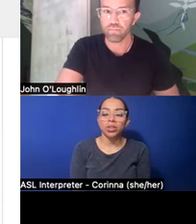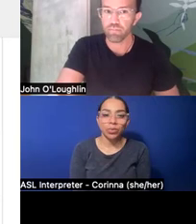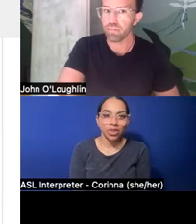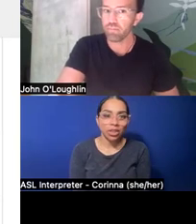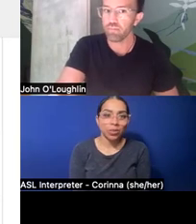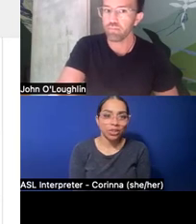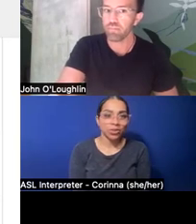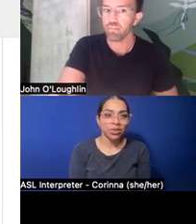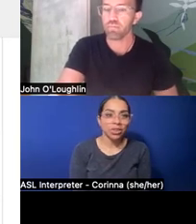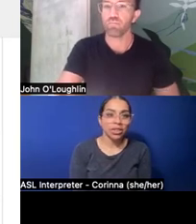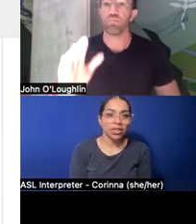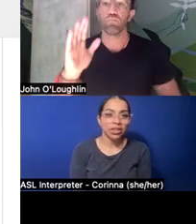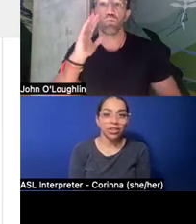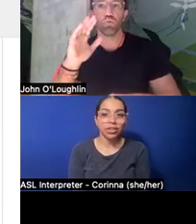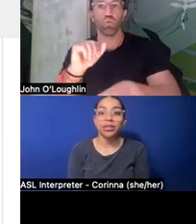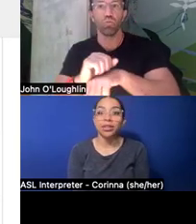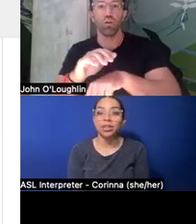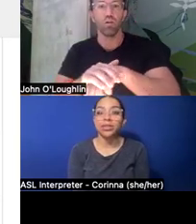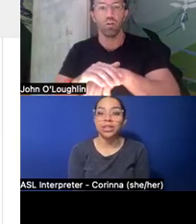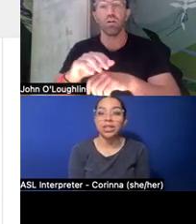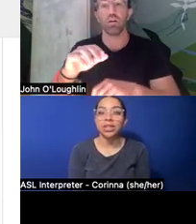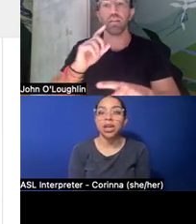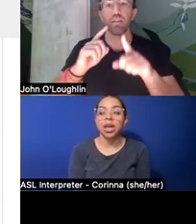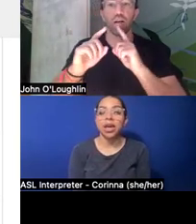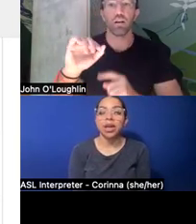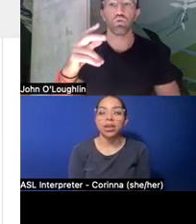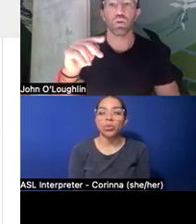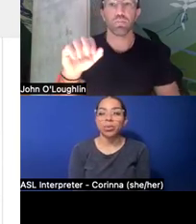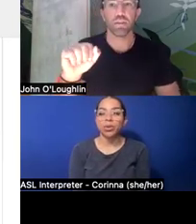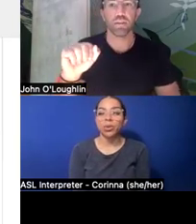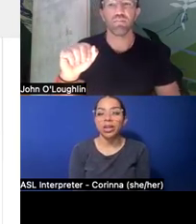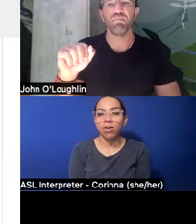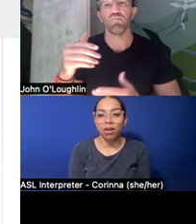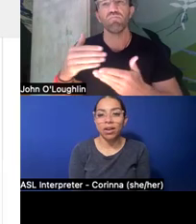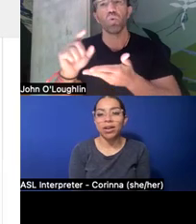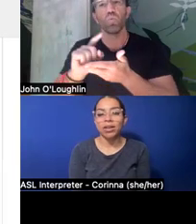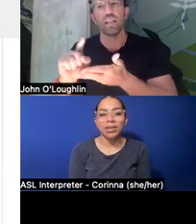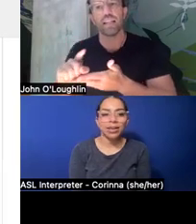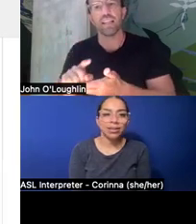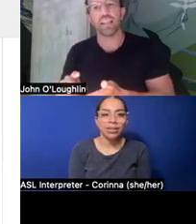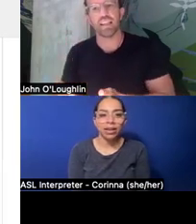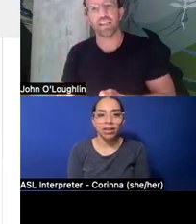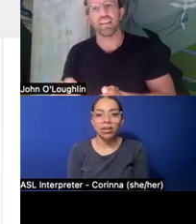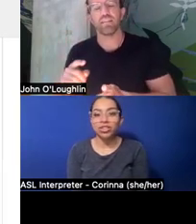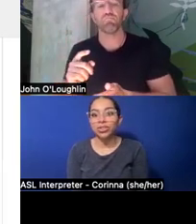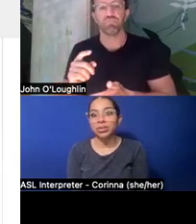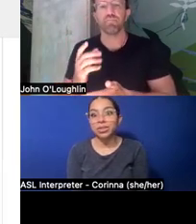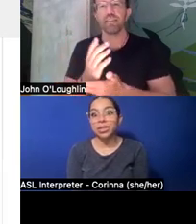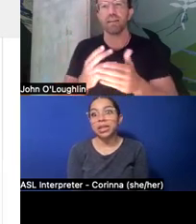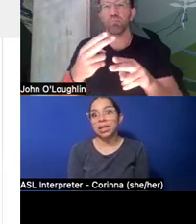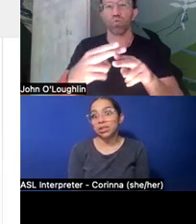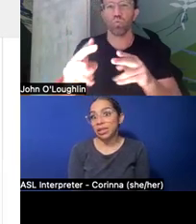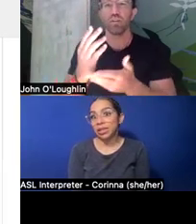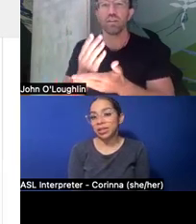So what we will do is this here, as you can see, and we'll be working on the dialogue